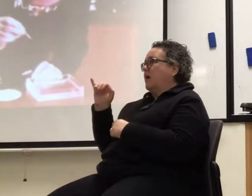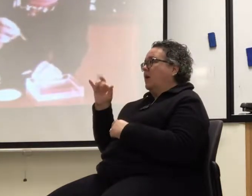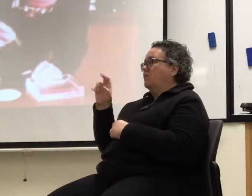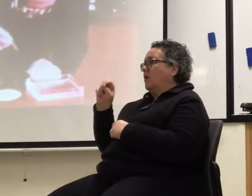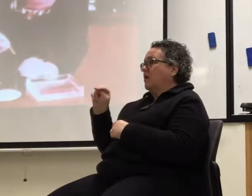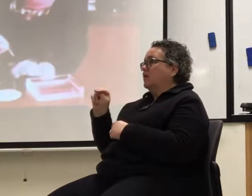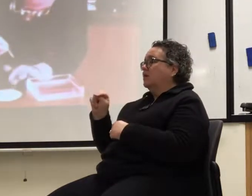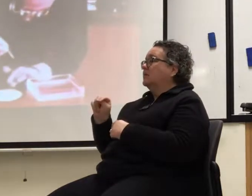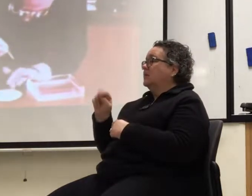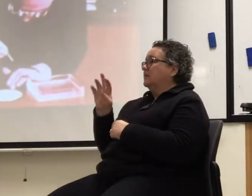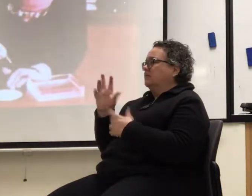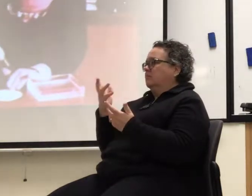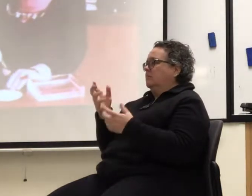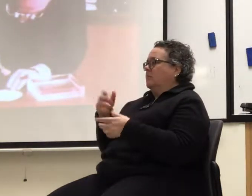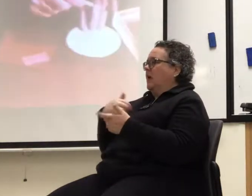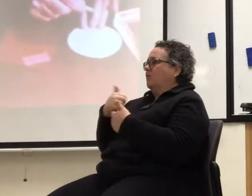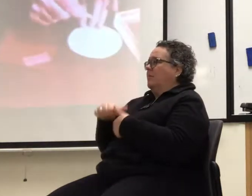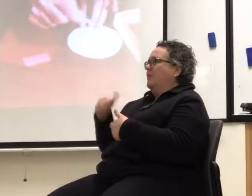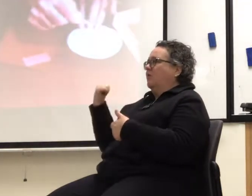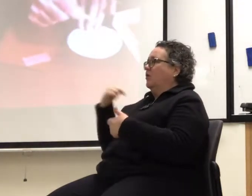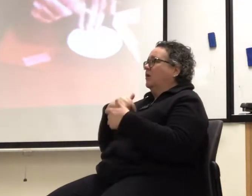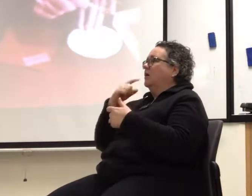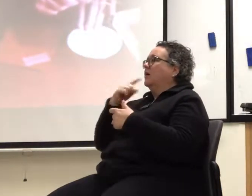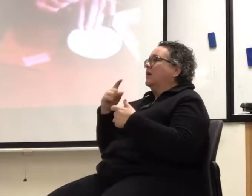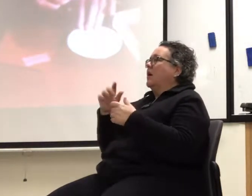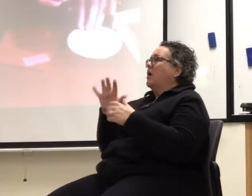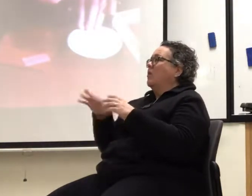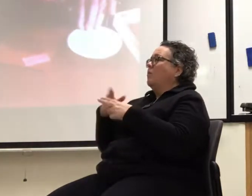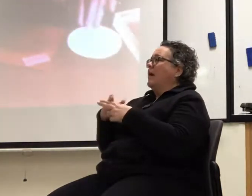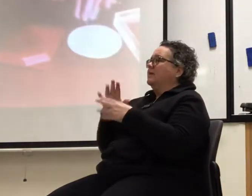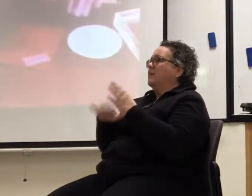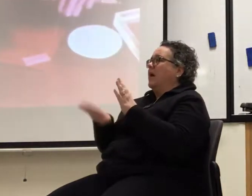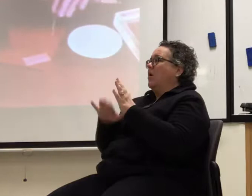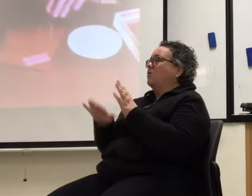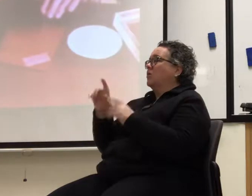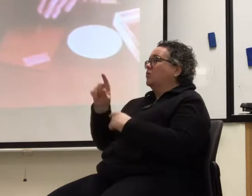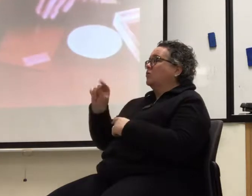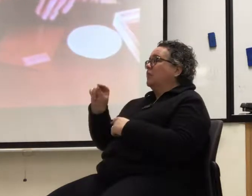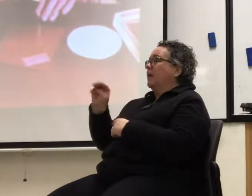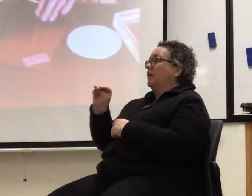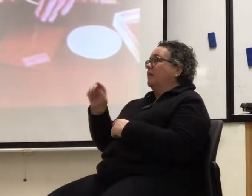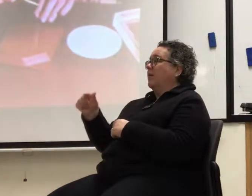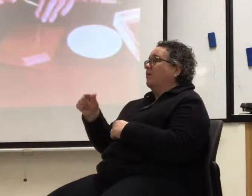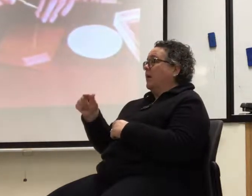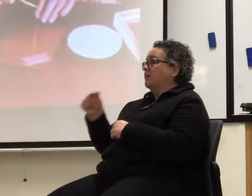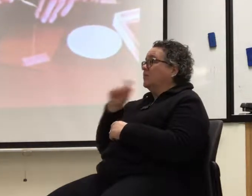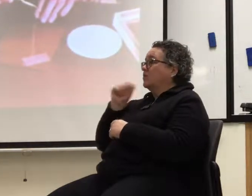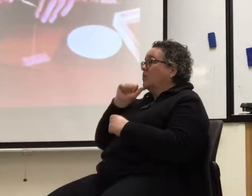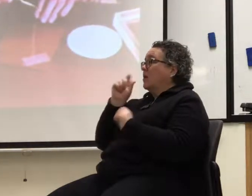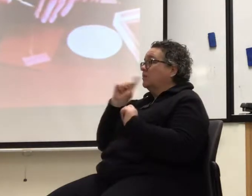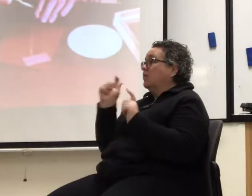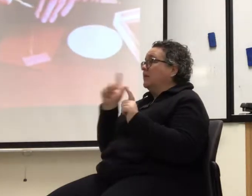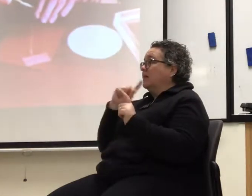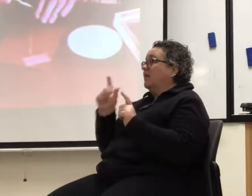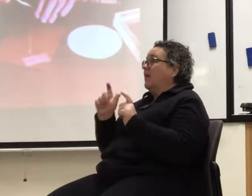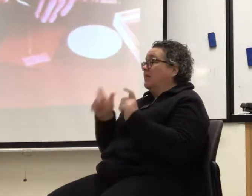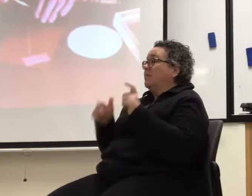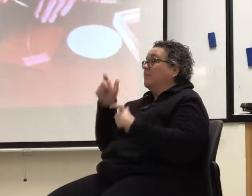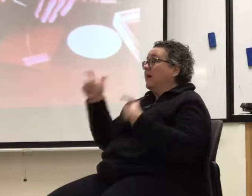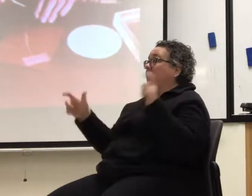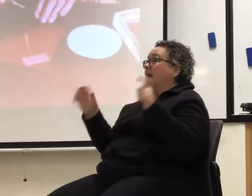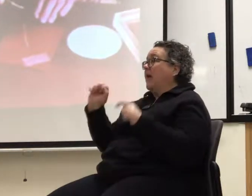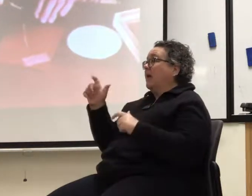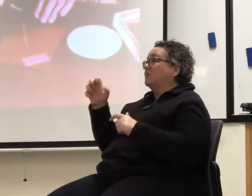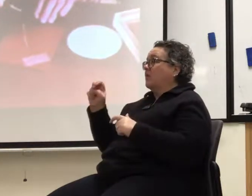A cell this size weighs about 20 milligrams, so that it is not surprising that the giant axon was first used as a source